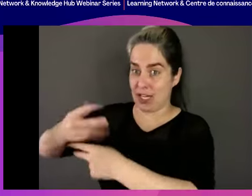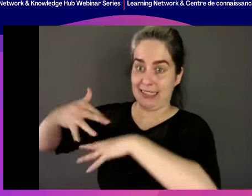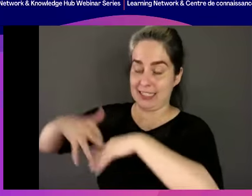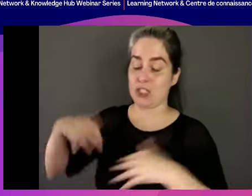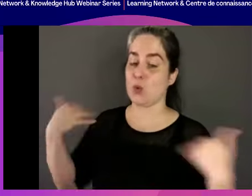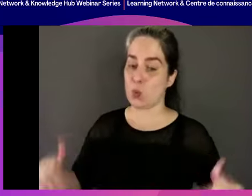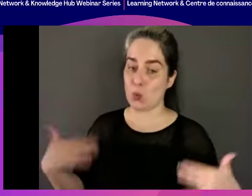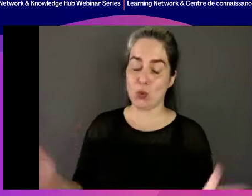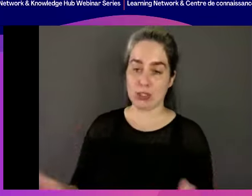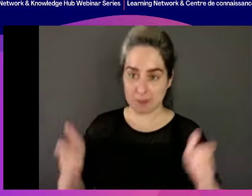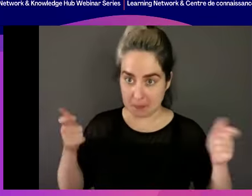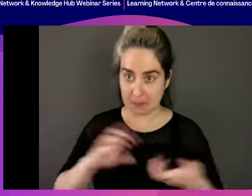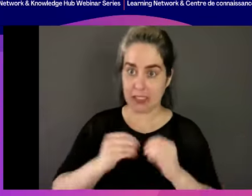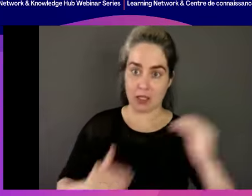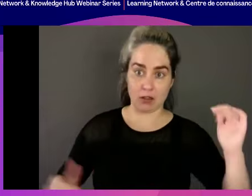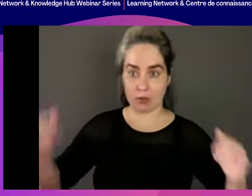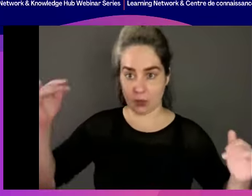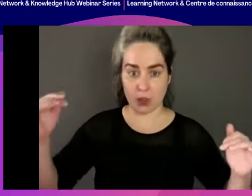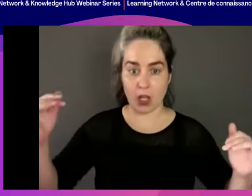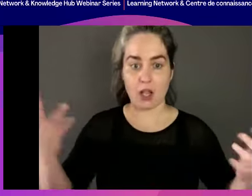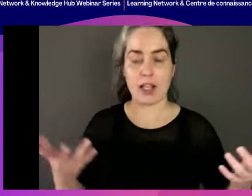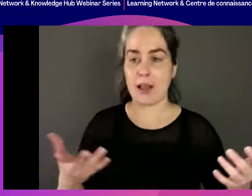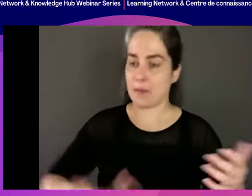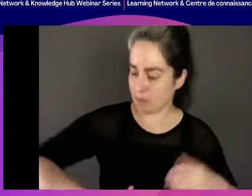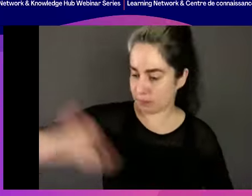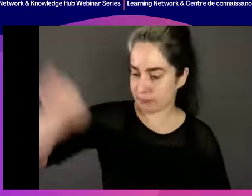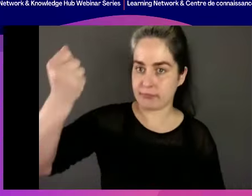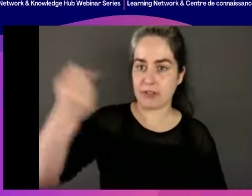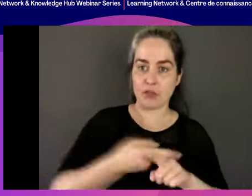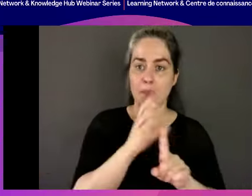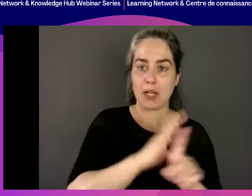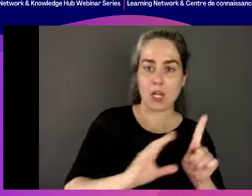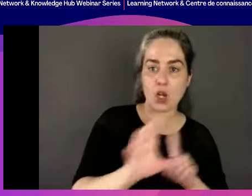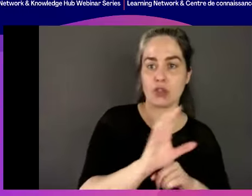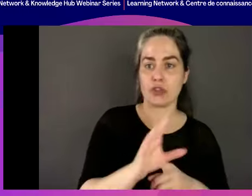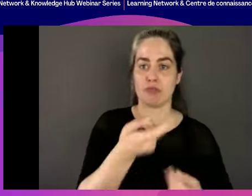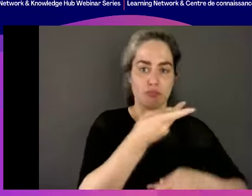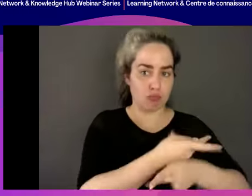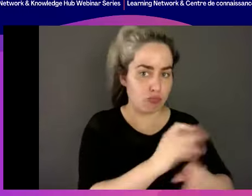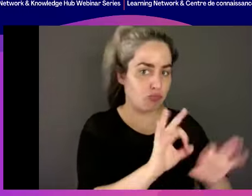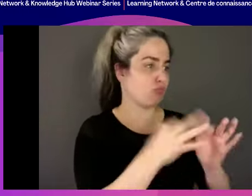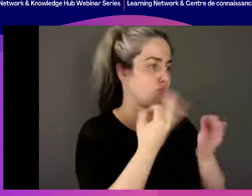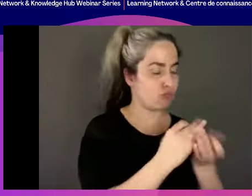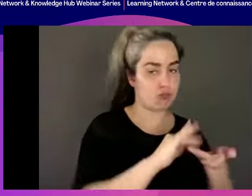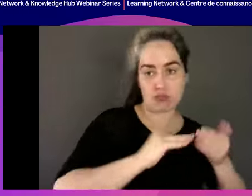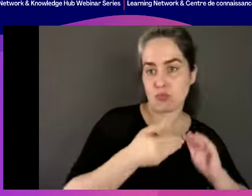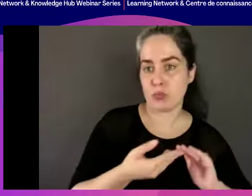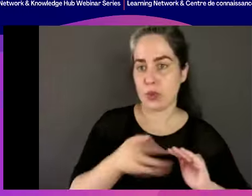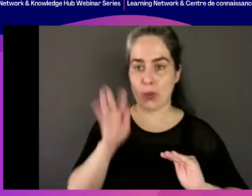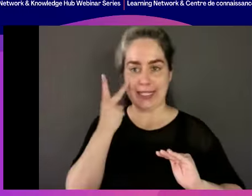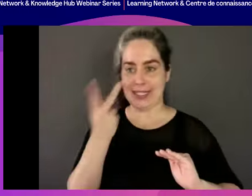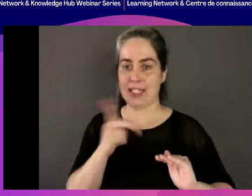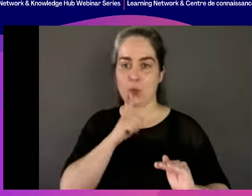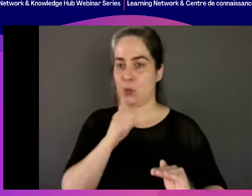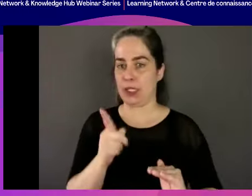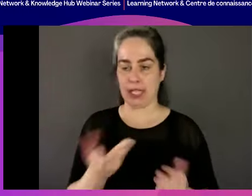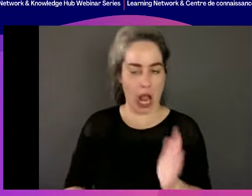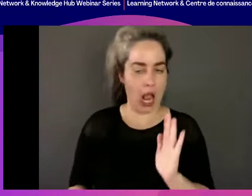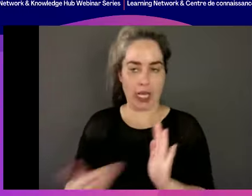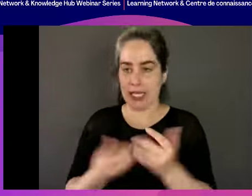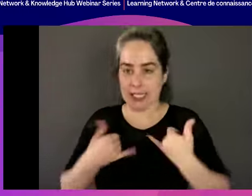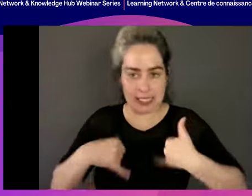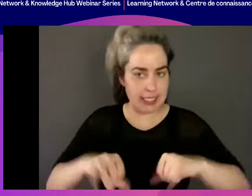of Aboriginal children from their families, culture, and communities, be considered a continuation of the policies of forced assimilation of the residential